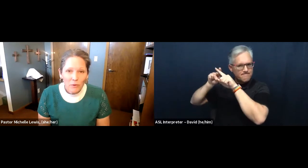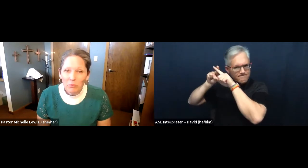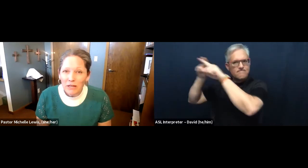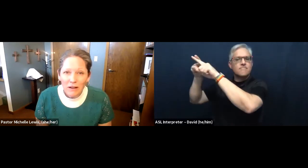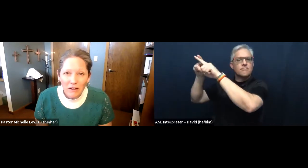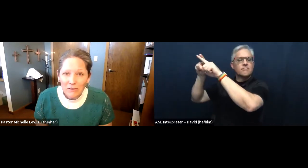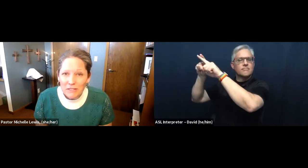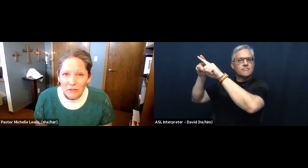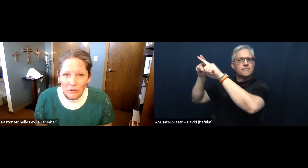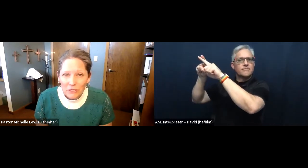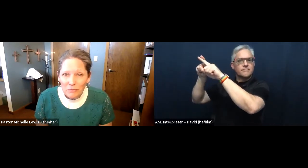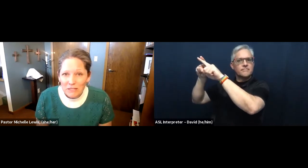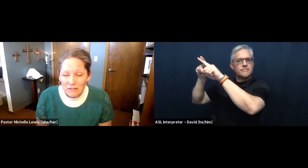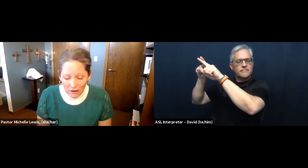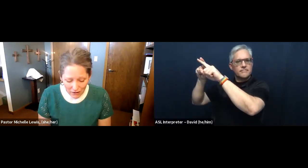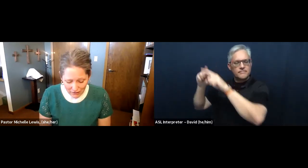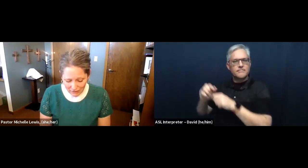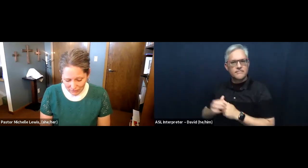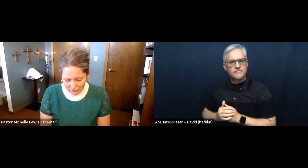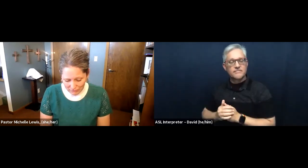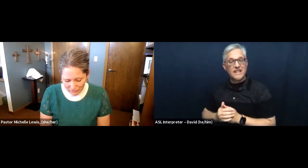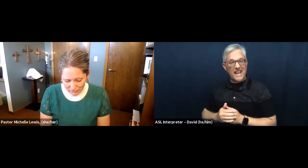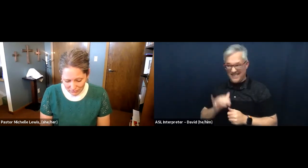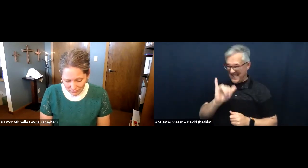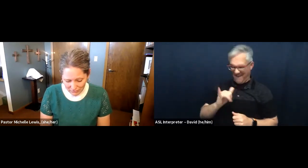And that we bring our discouragement to God.